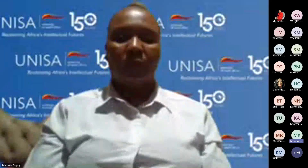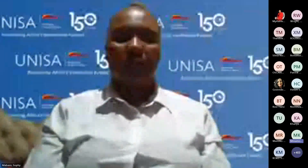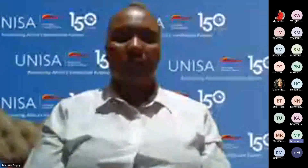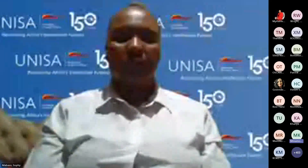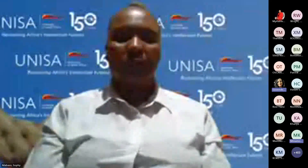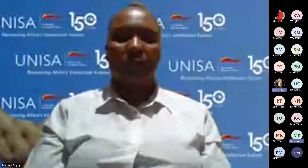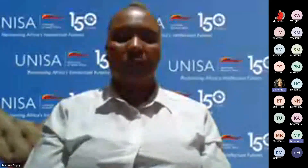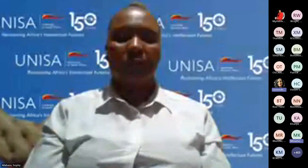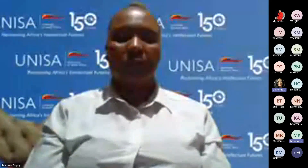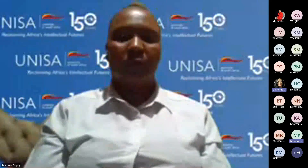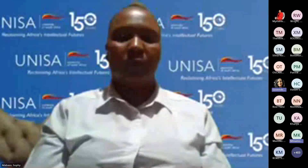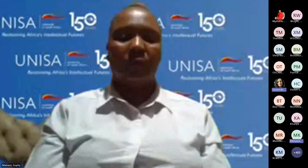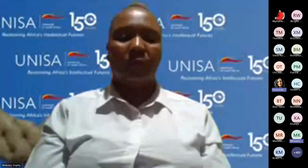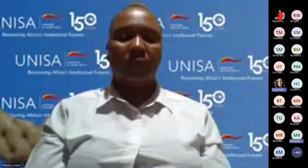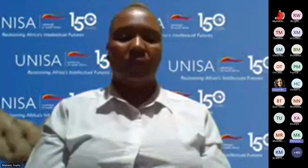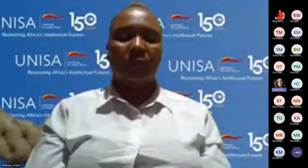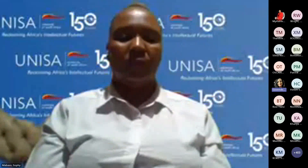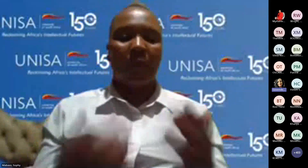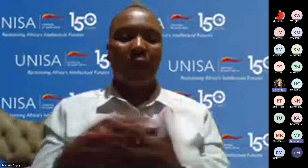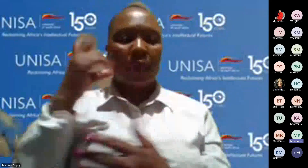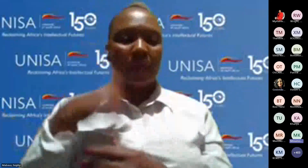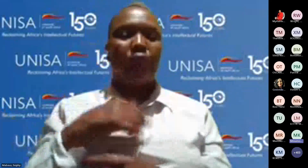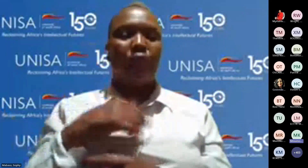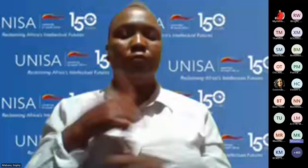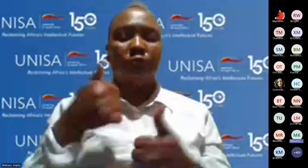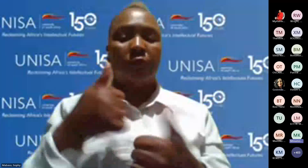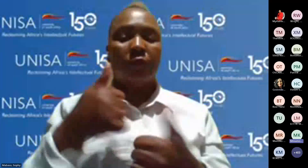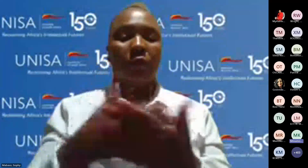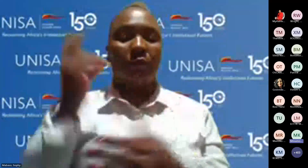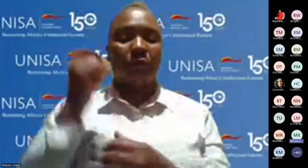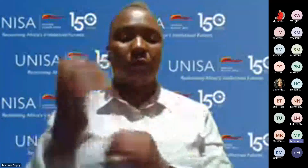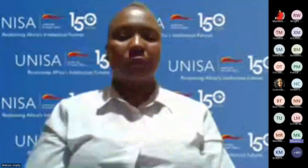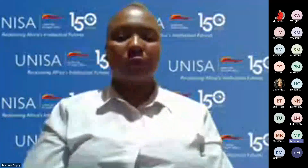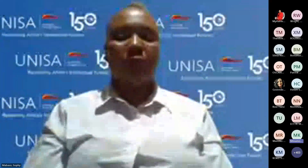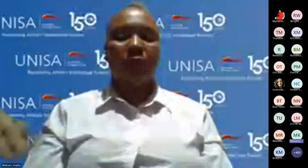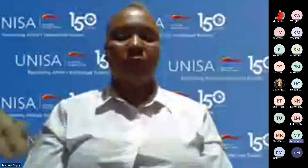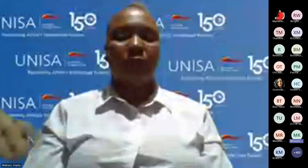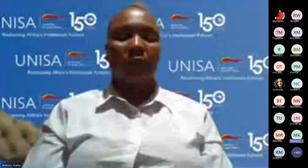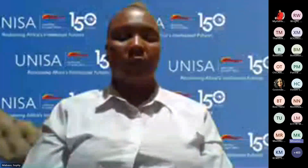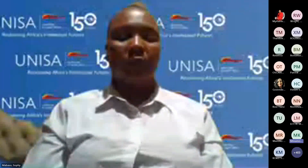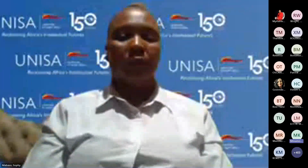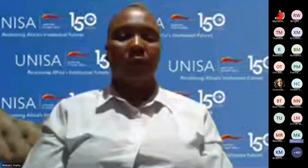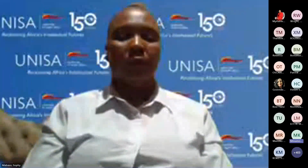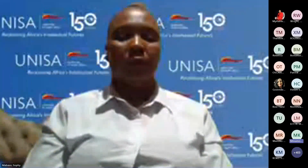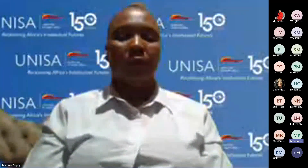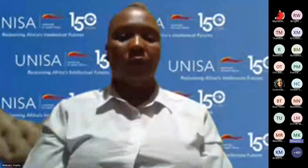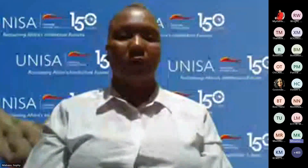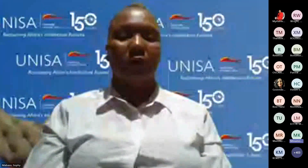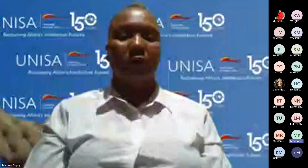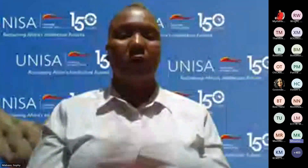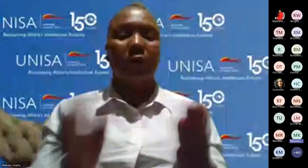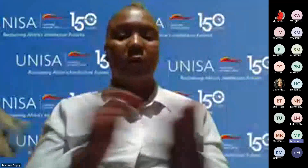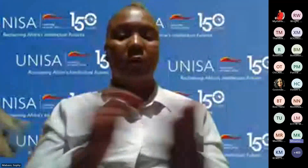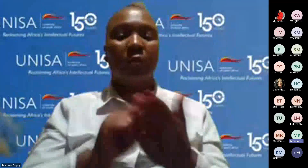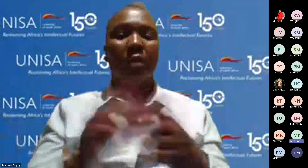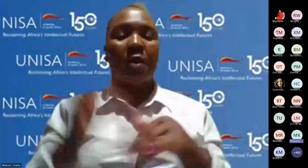Hi, can you hear me? Am I Yes, we can audible hear enough? you. Yes. Okay, so it's also my first time writing an online